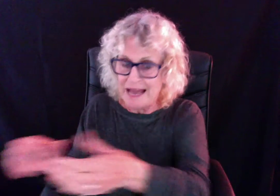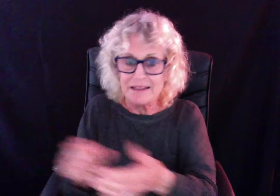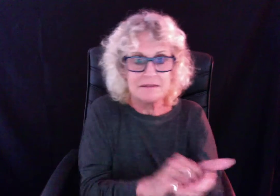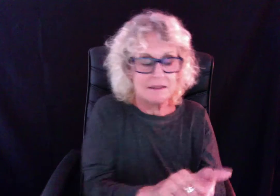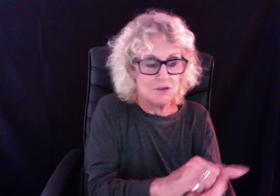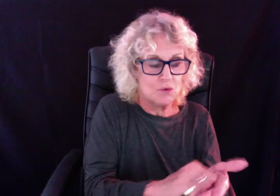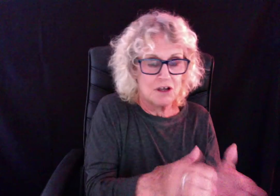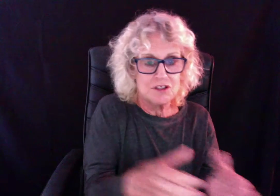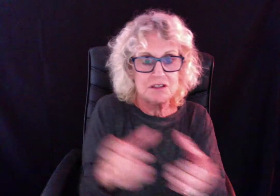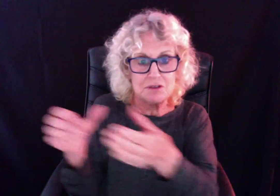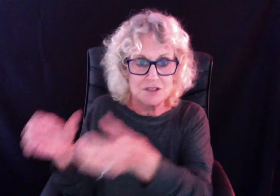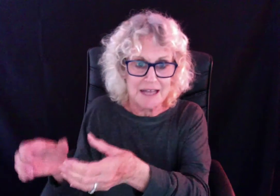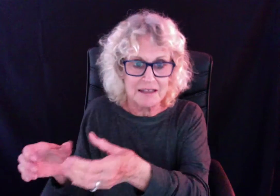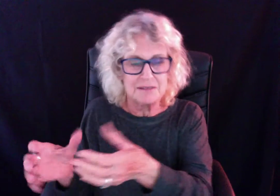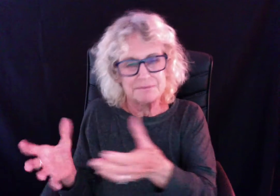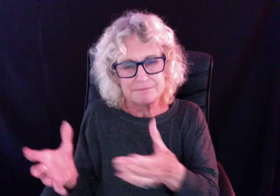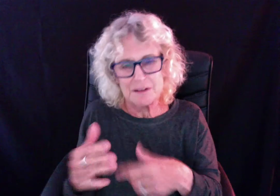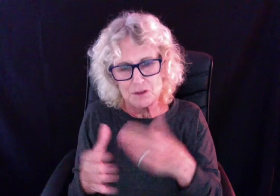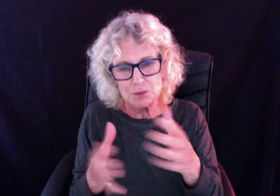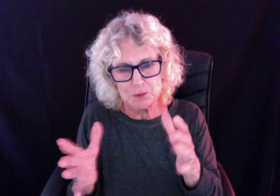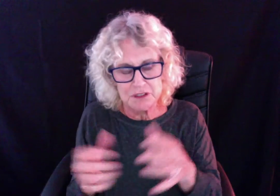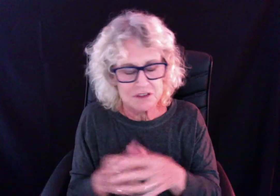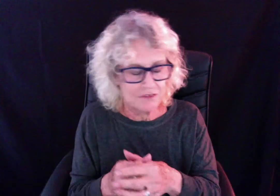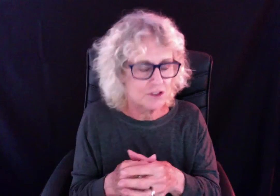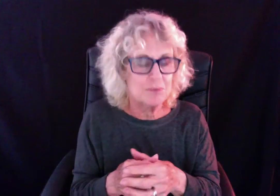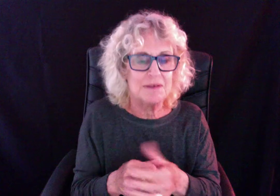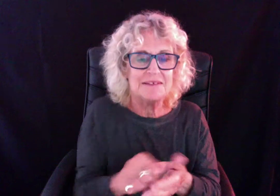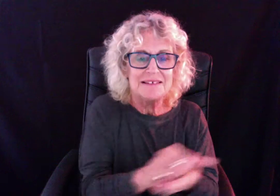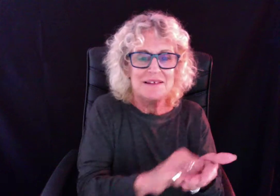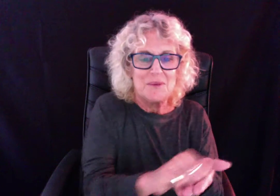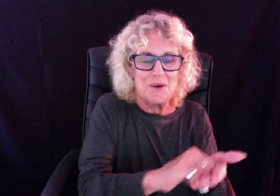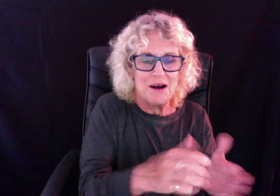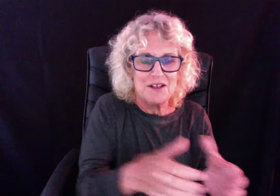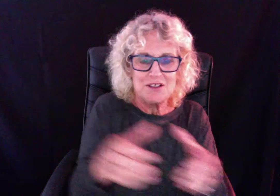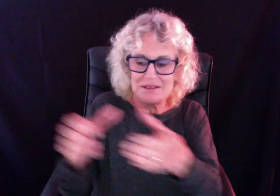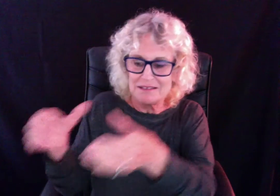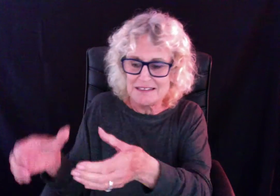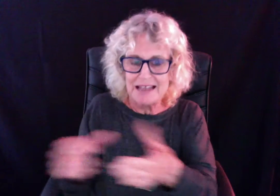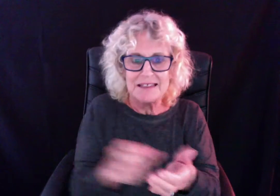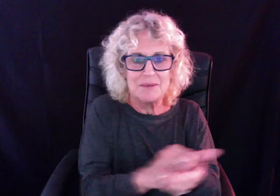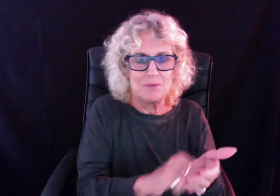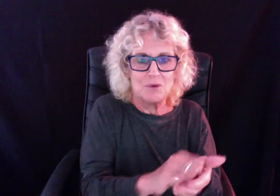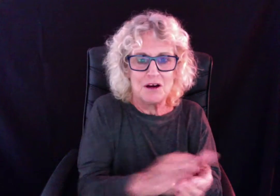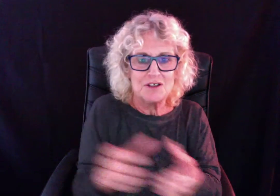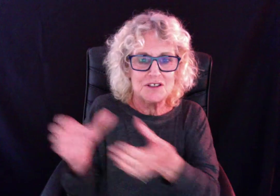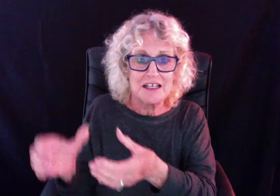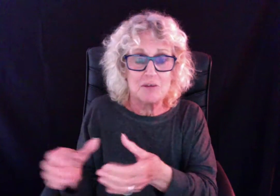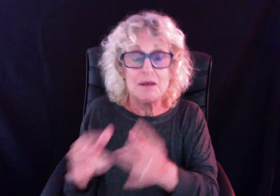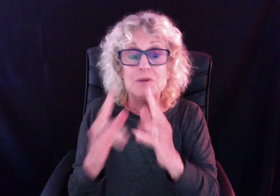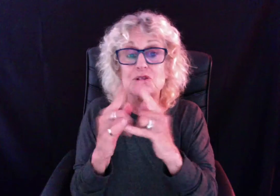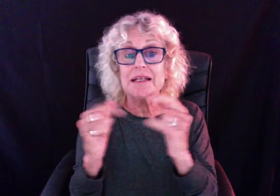it and you wash it and you stack it. I know you would rinse it first, but wash, stack it up, wash, stack it up. Maybe you're at